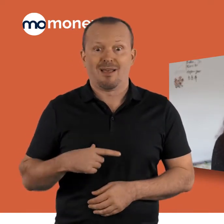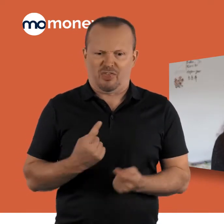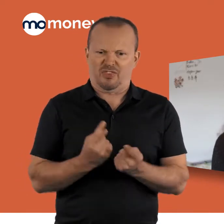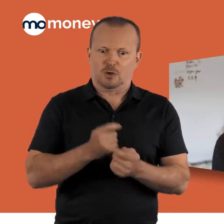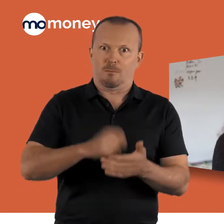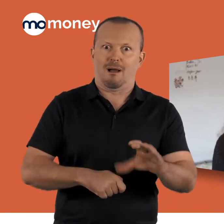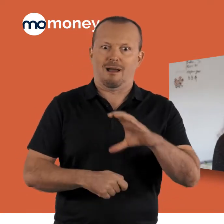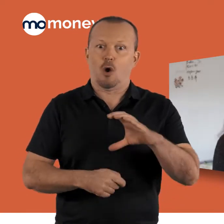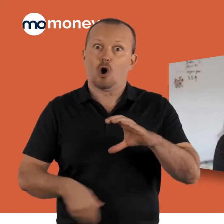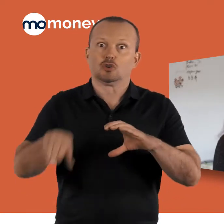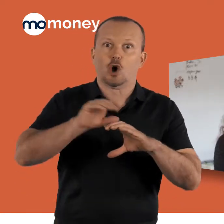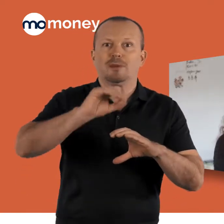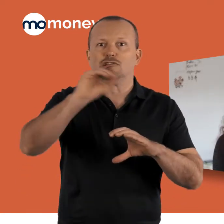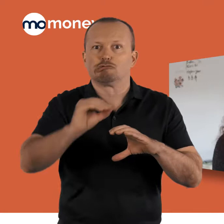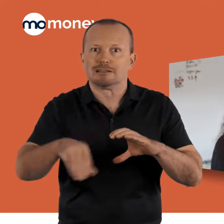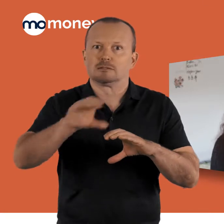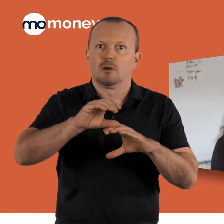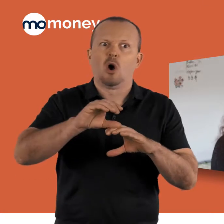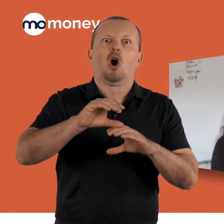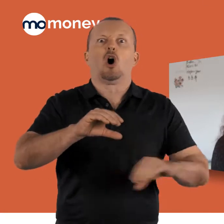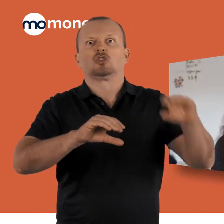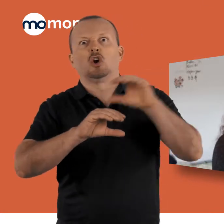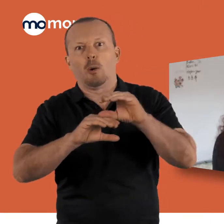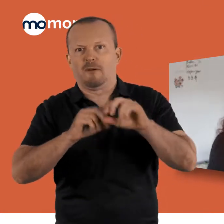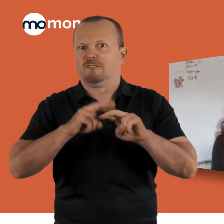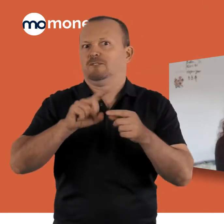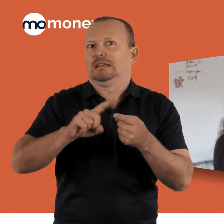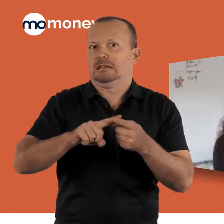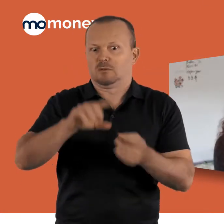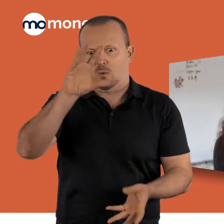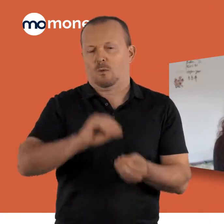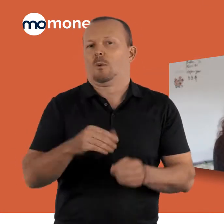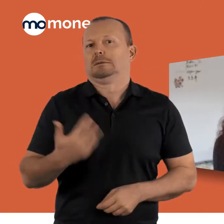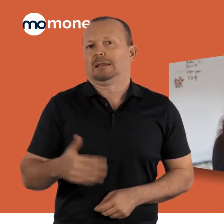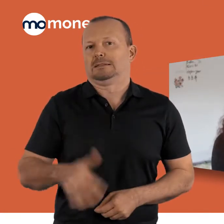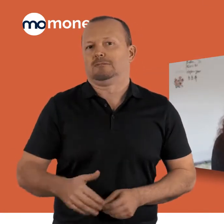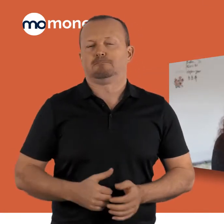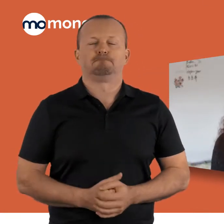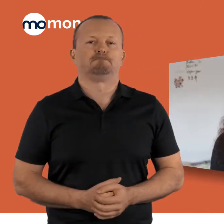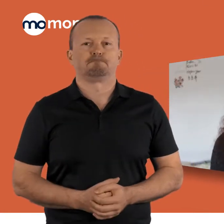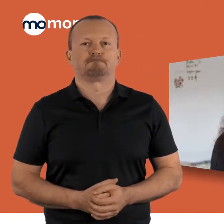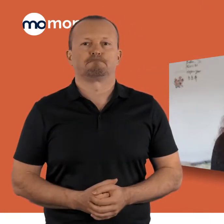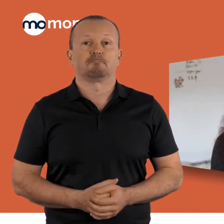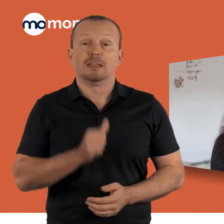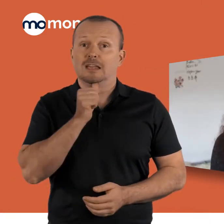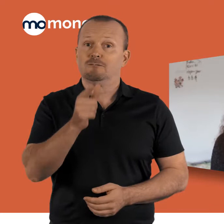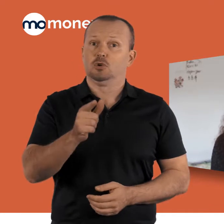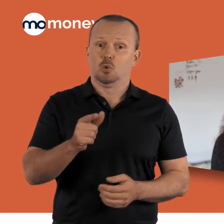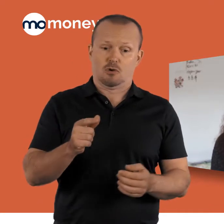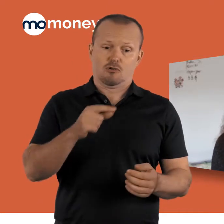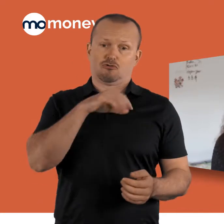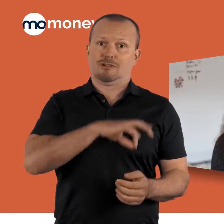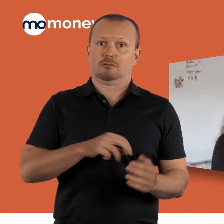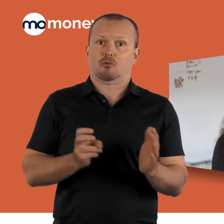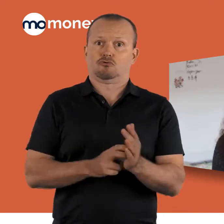once the interest rates and fees have been added. Those are the three main components, but what else do you need to know? Well, if you signed a credit contract